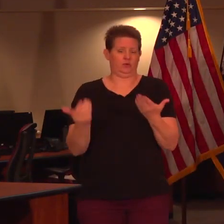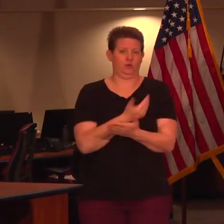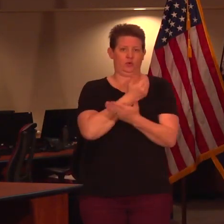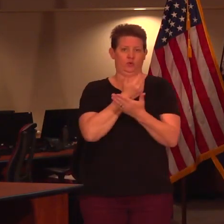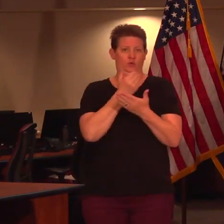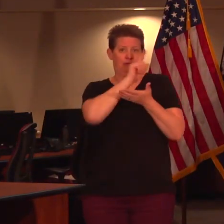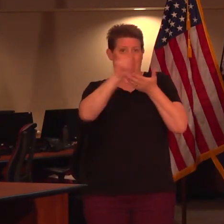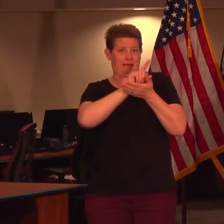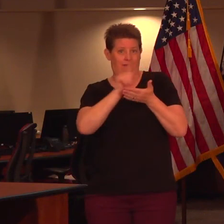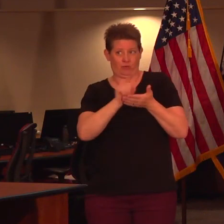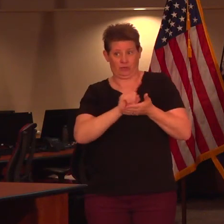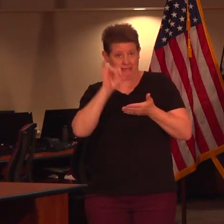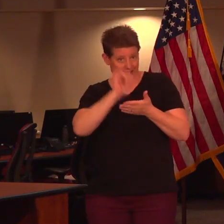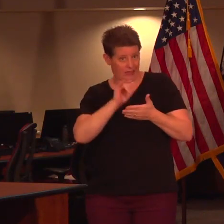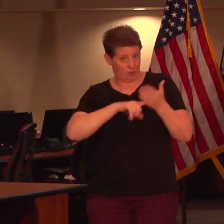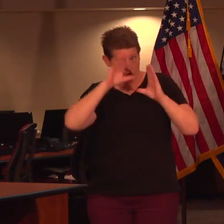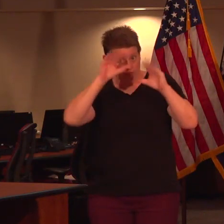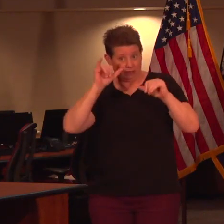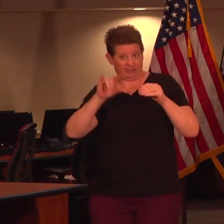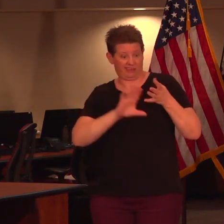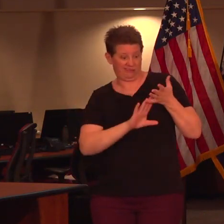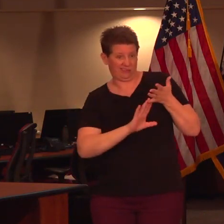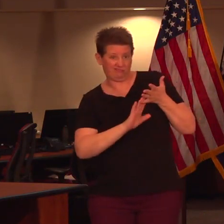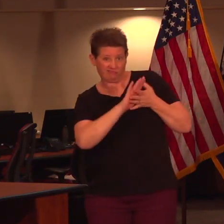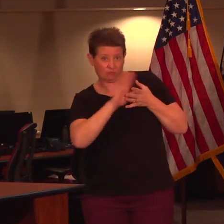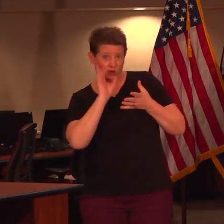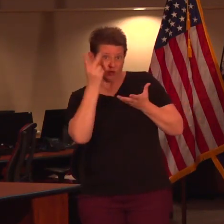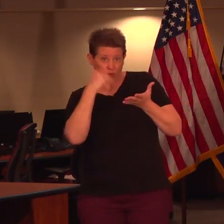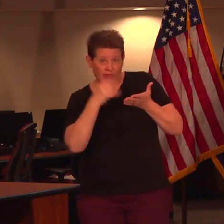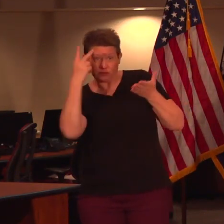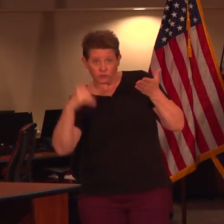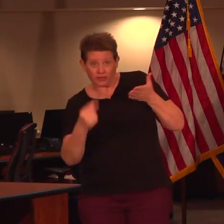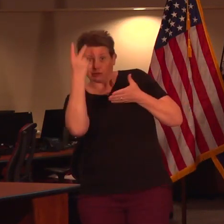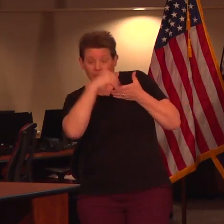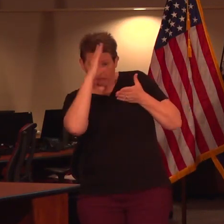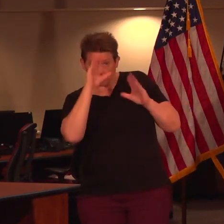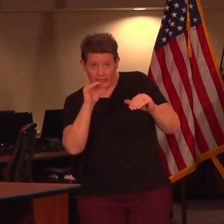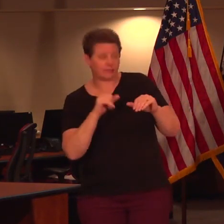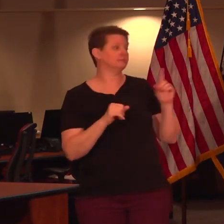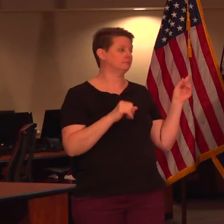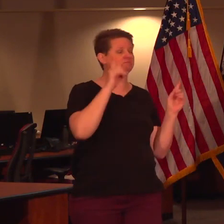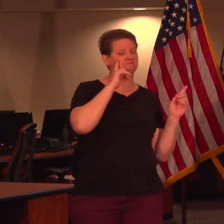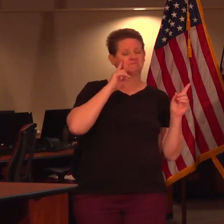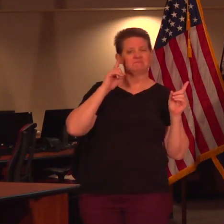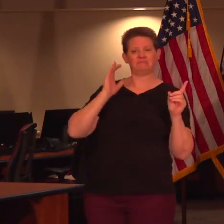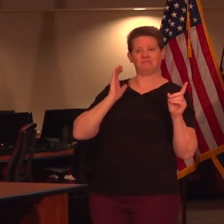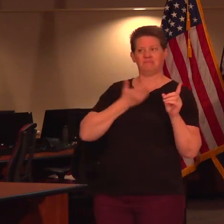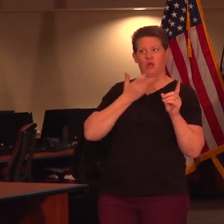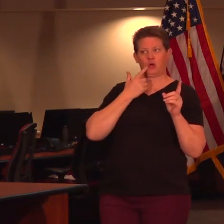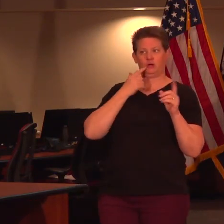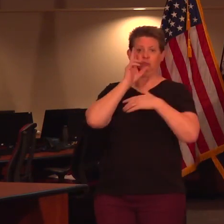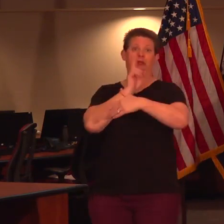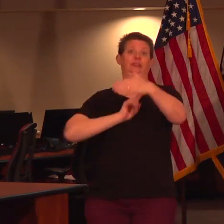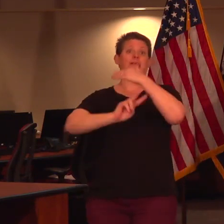early May. Is this the surge that we all were expecting? So I think that our projections that have gone up on our website at